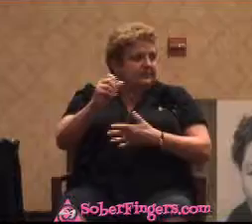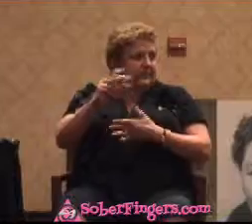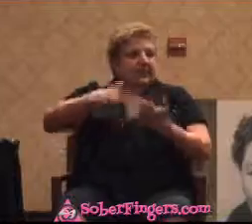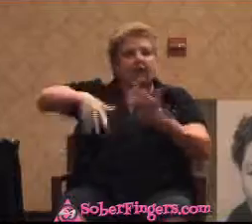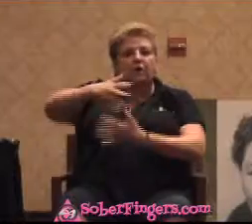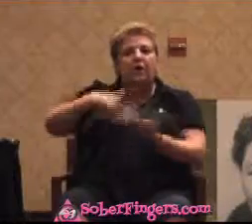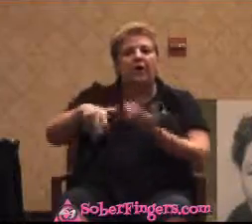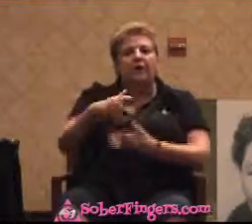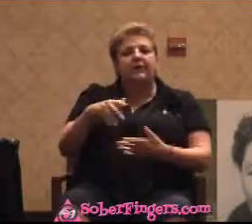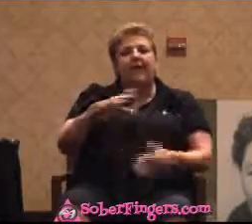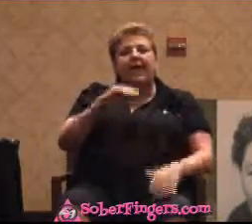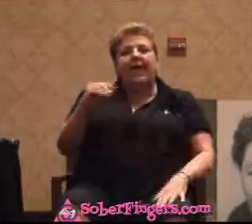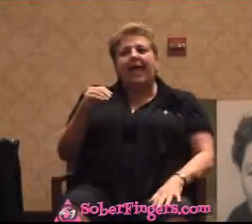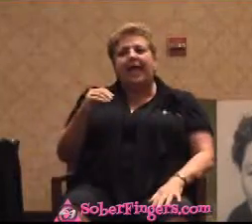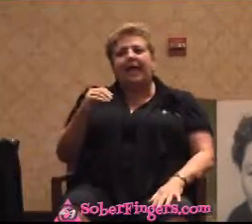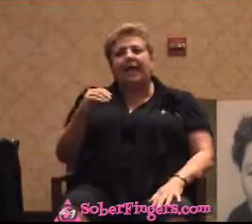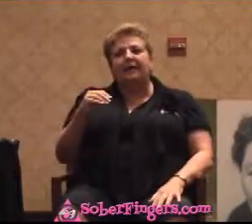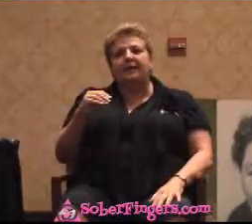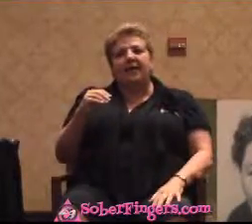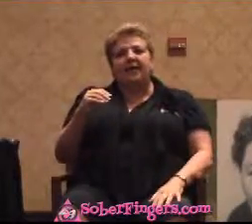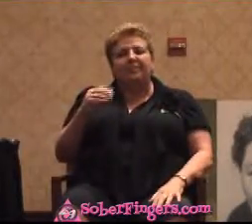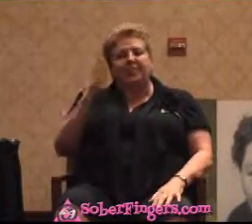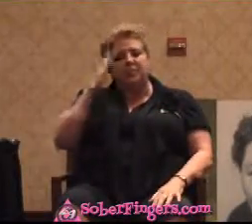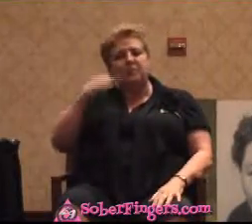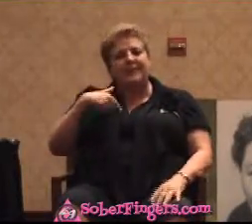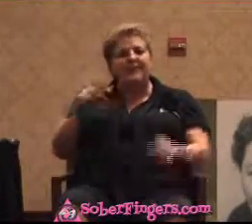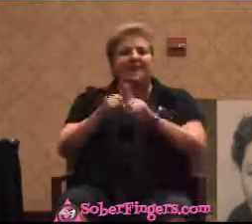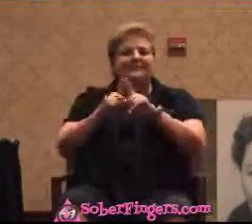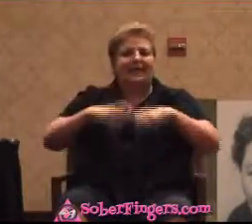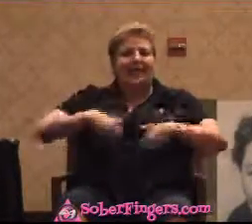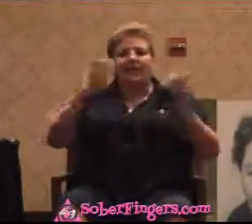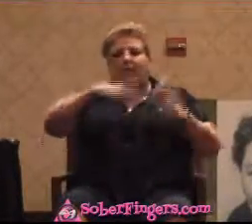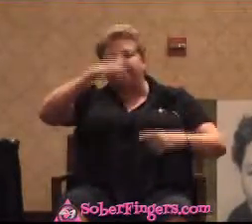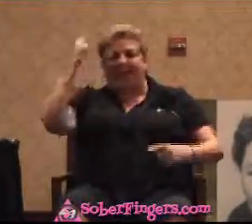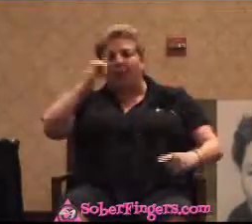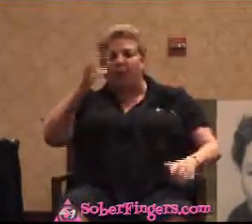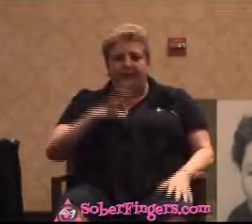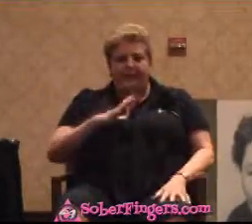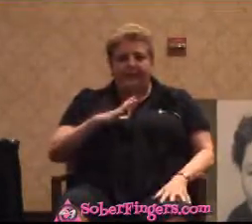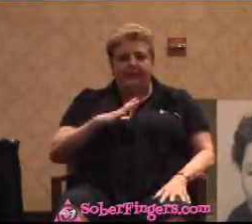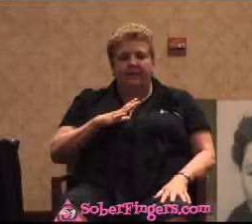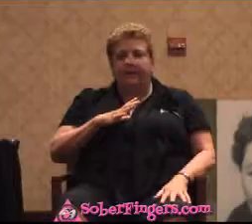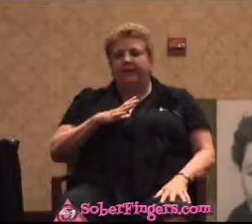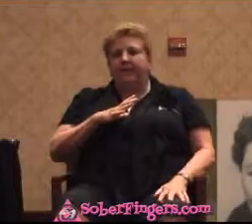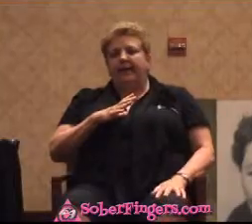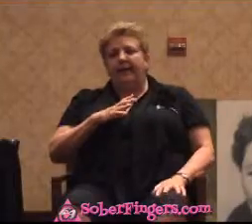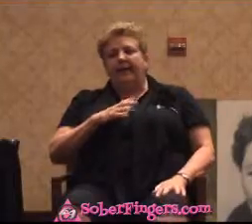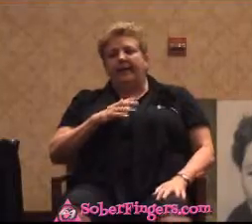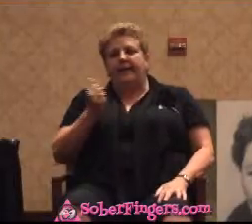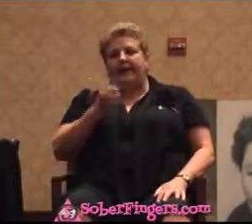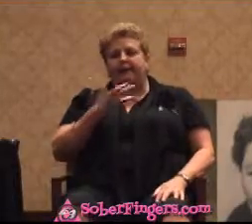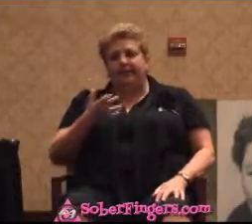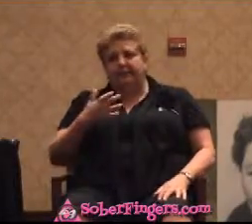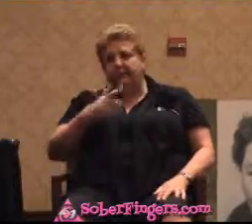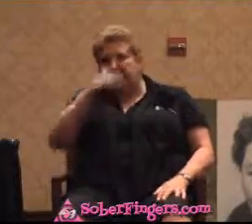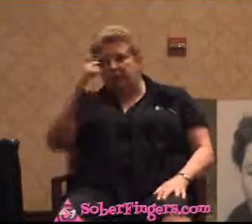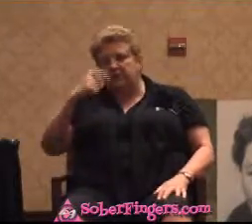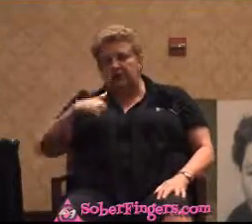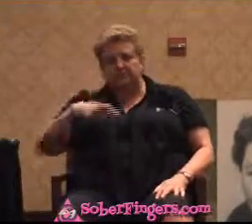the angry black woman, and everything was cut up because I was black. And if I was at the coffee